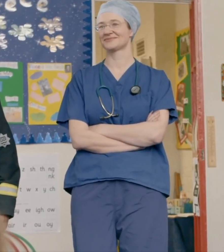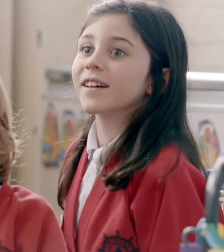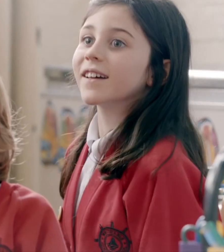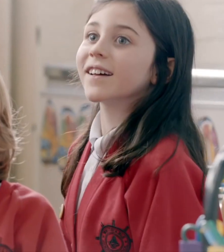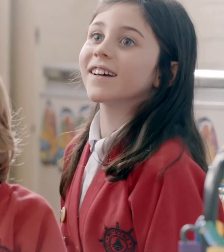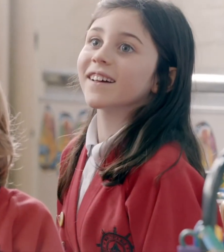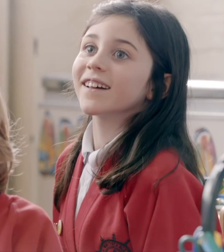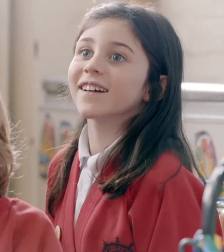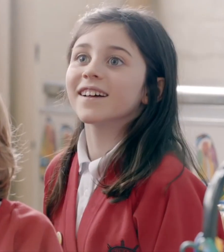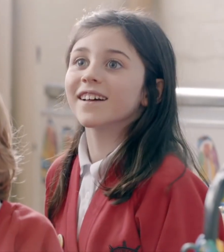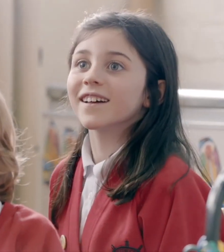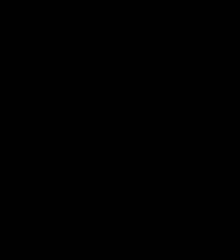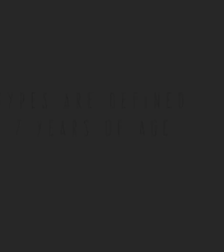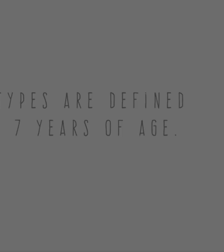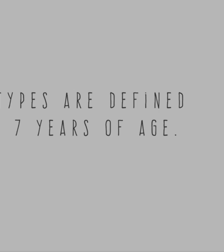Brigade.